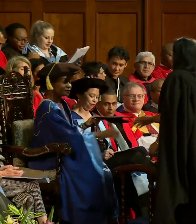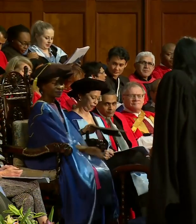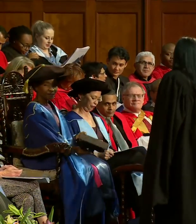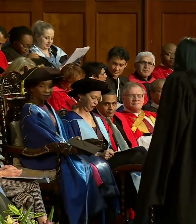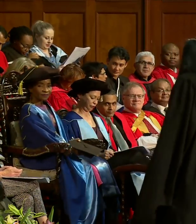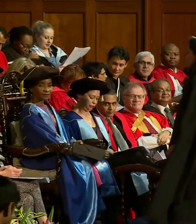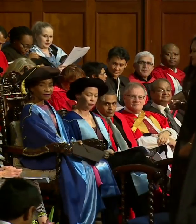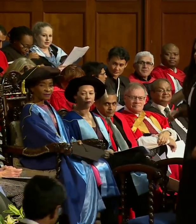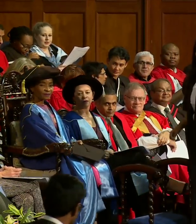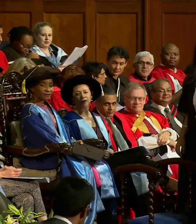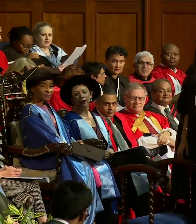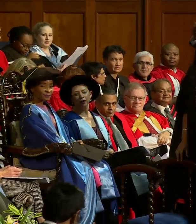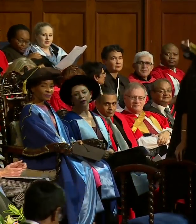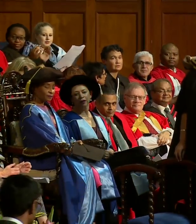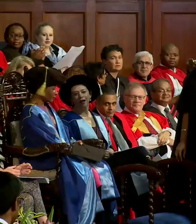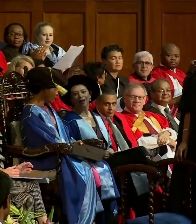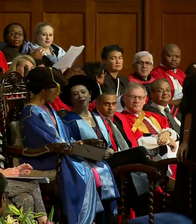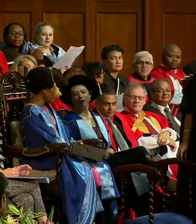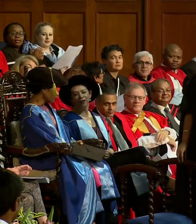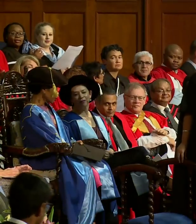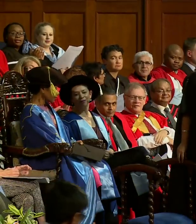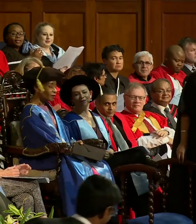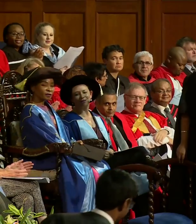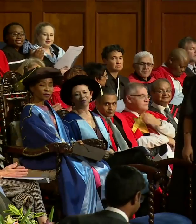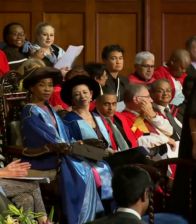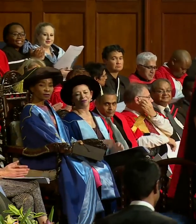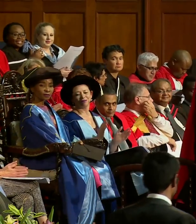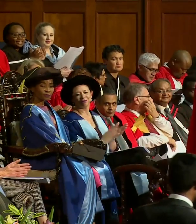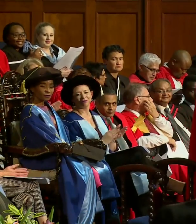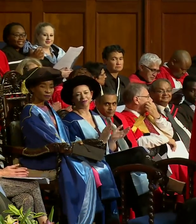Ravi Kumaran Chetty.